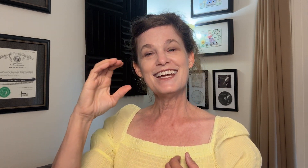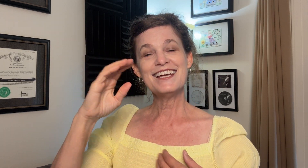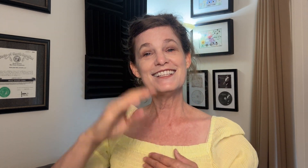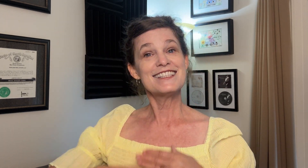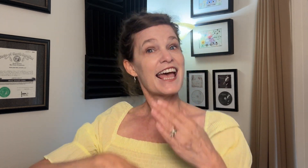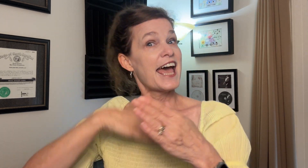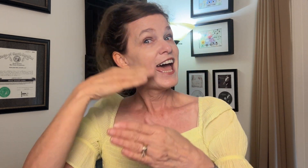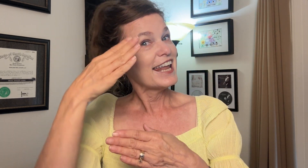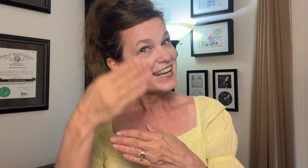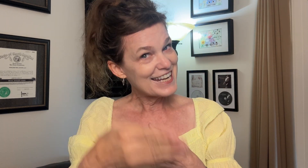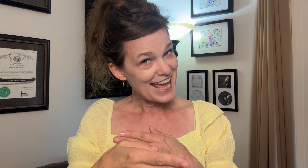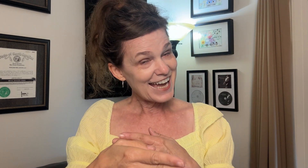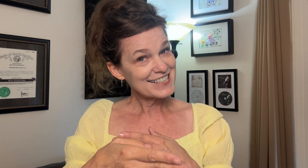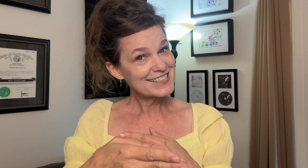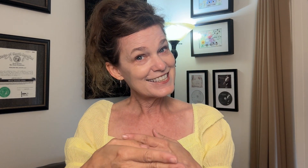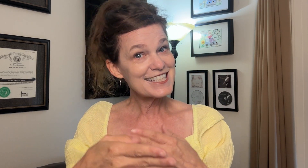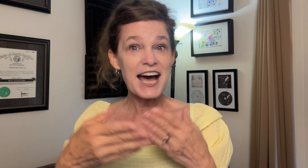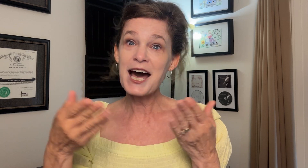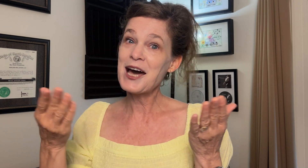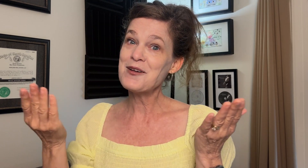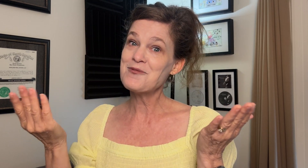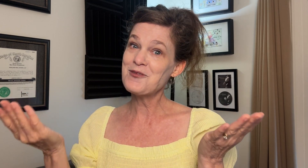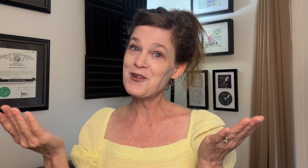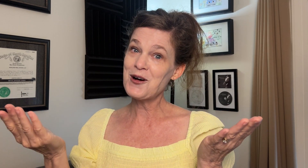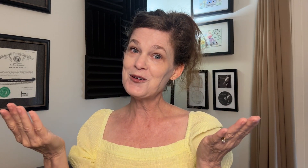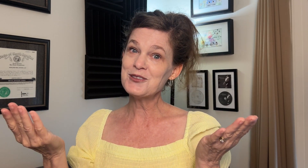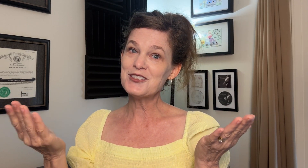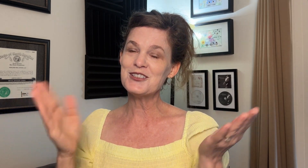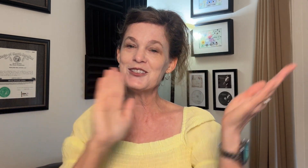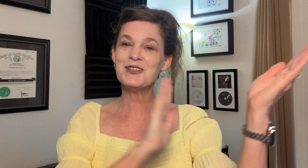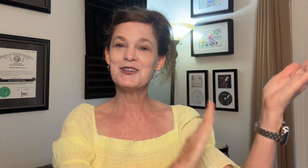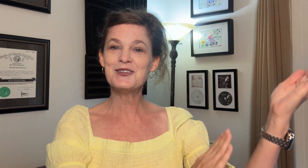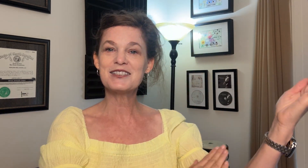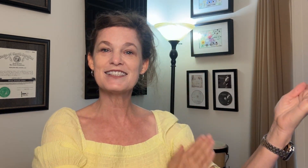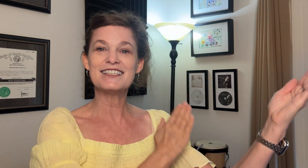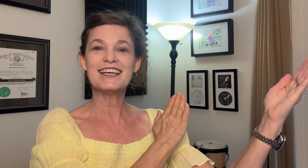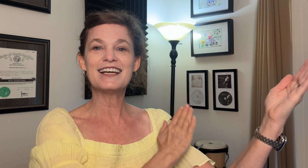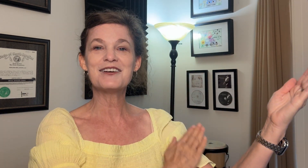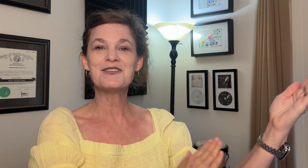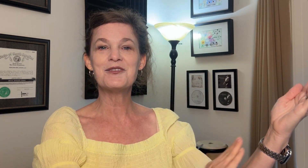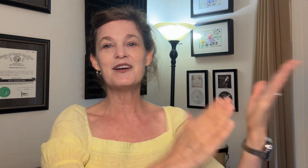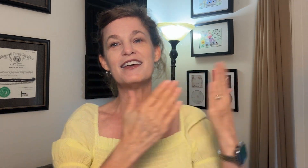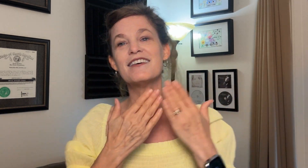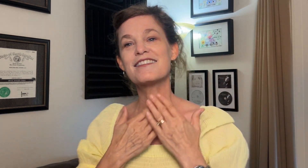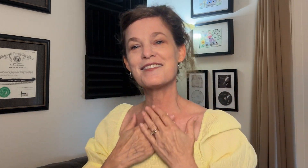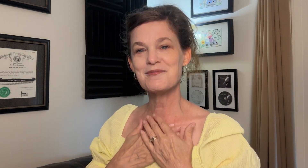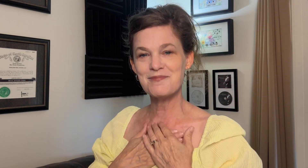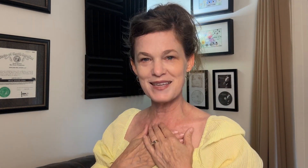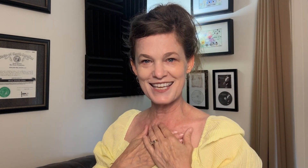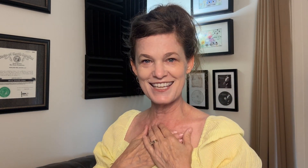ABCs. Next time, won't you sing with me?